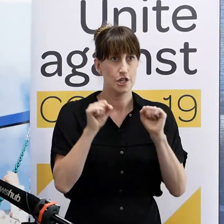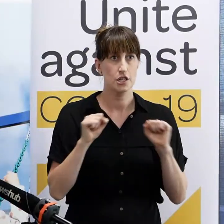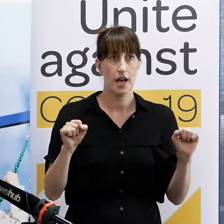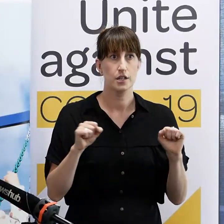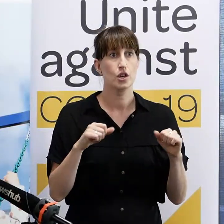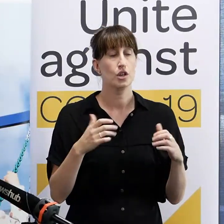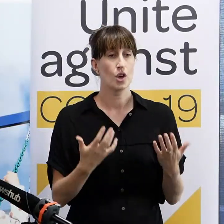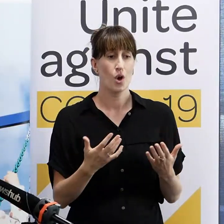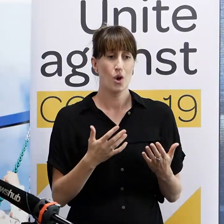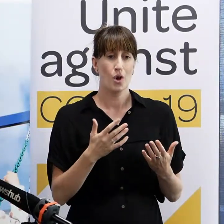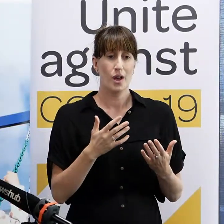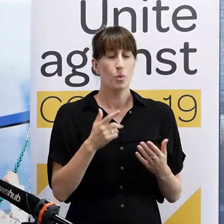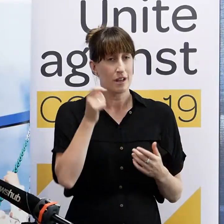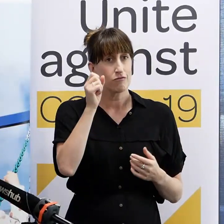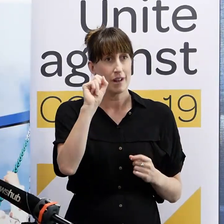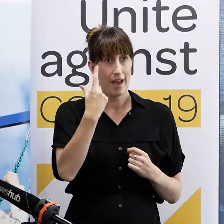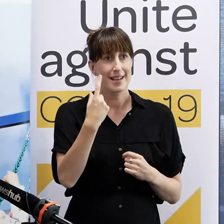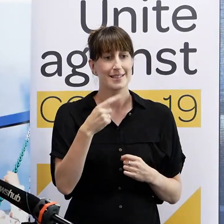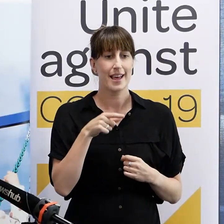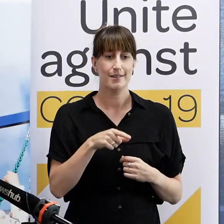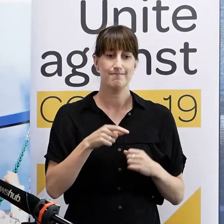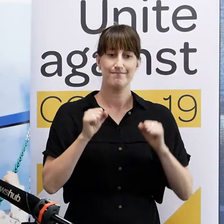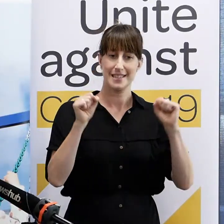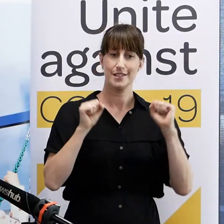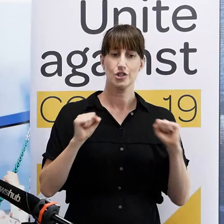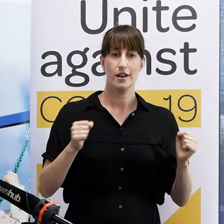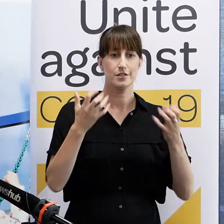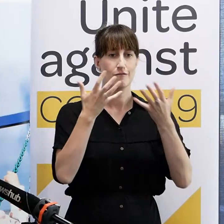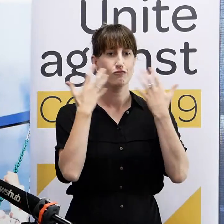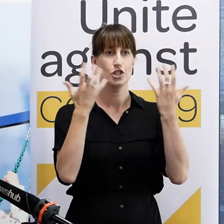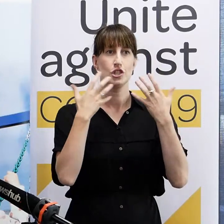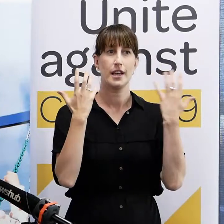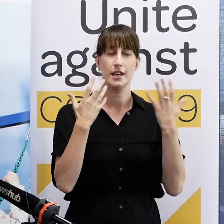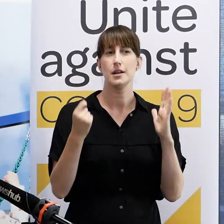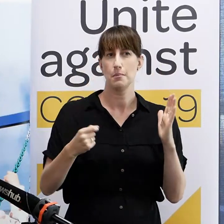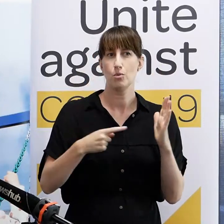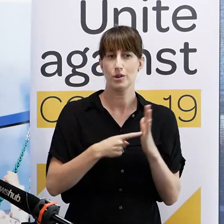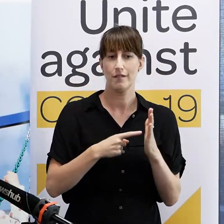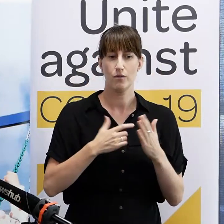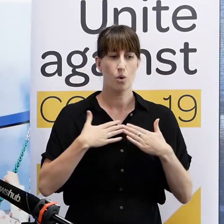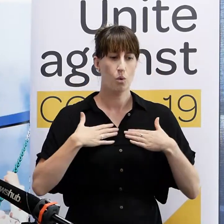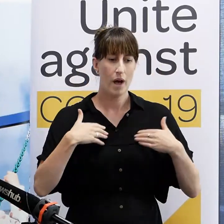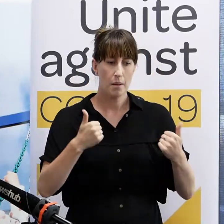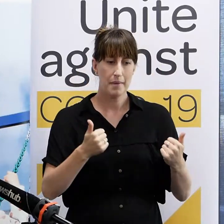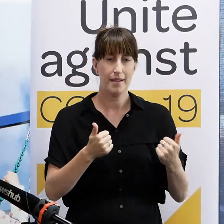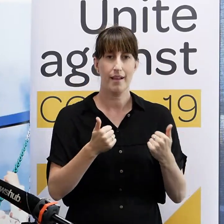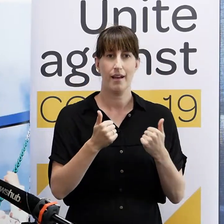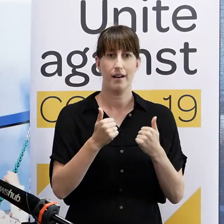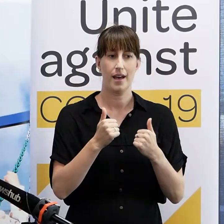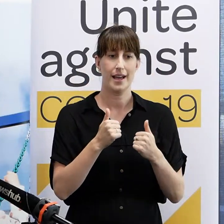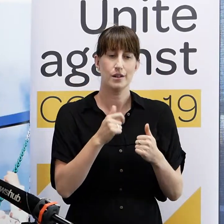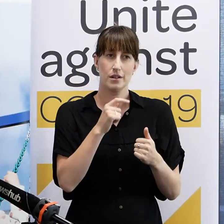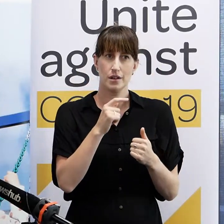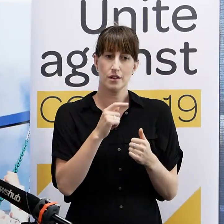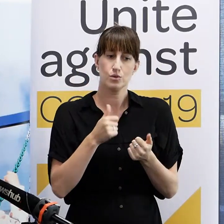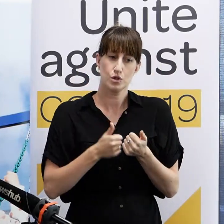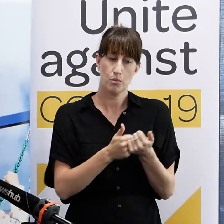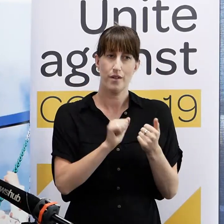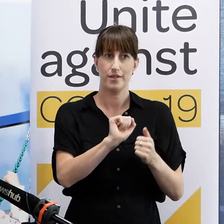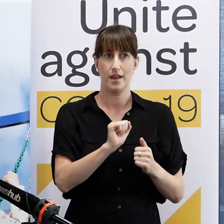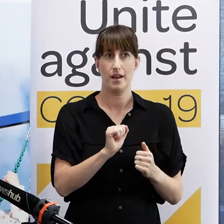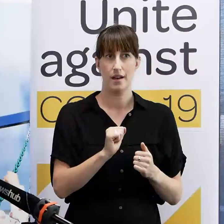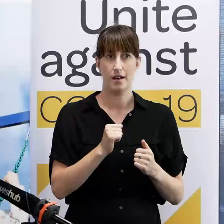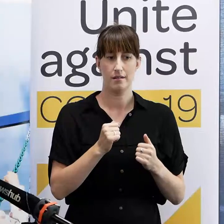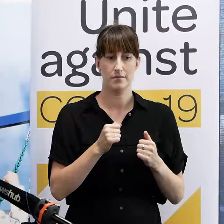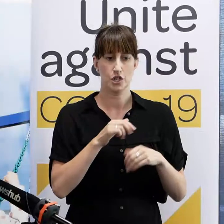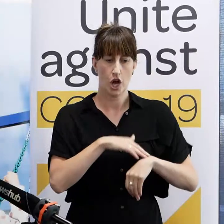air is a really important aspect to support their health and well-being whilst they are in managed isolation. Early this